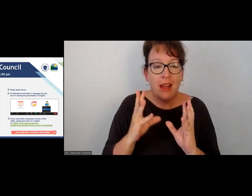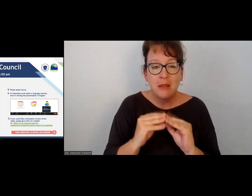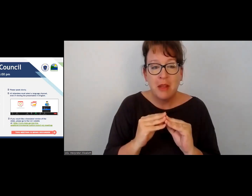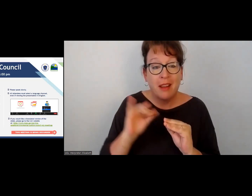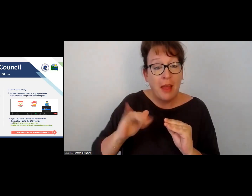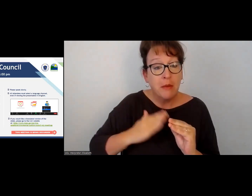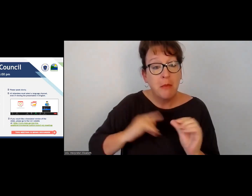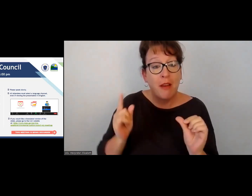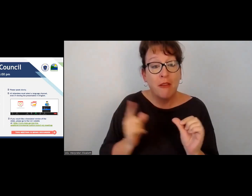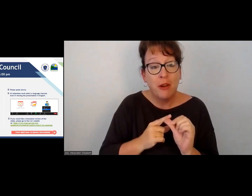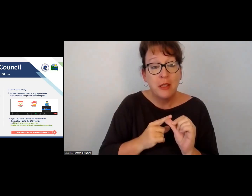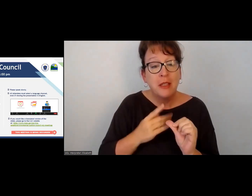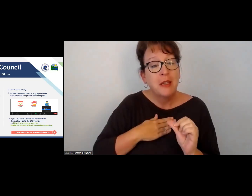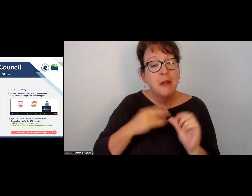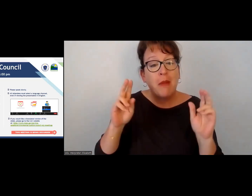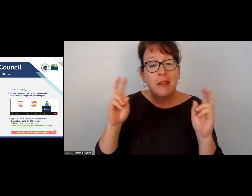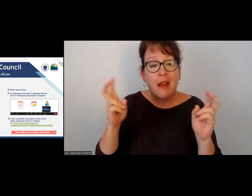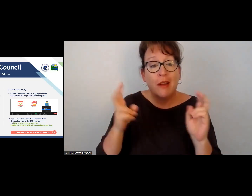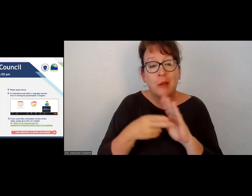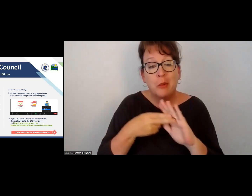meeting as Undersecretary, and